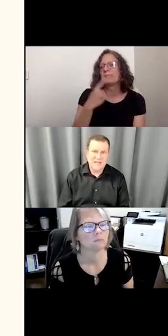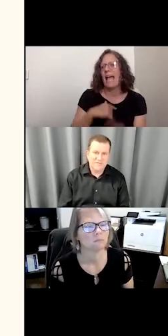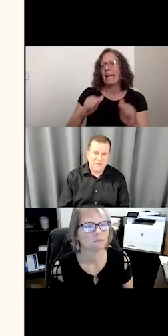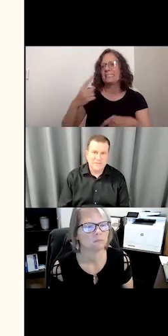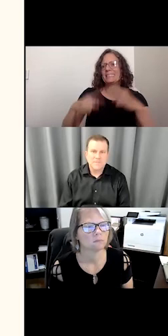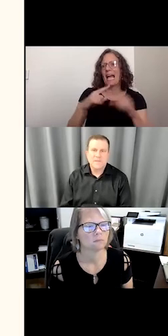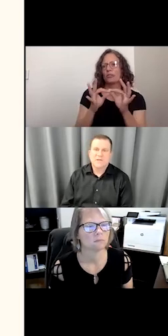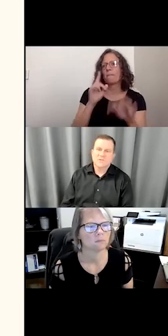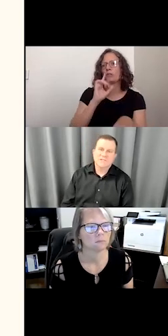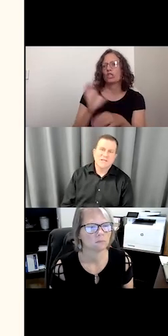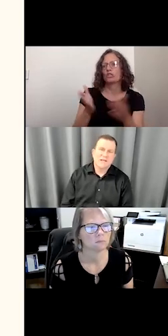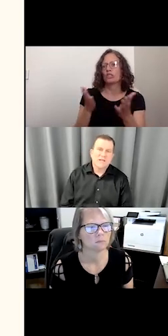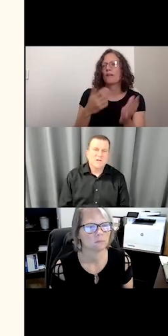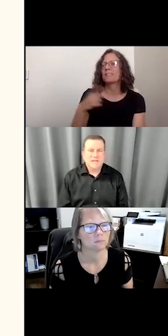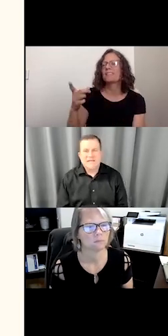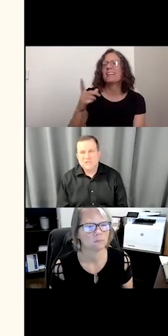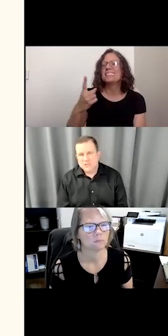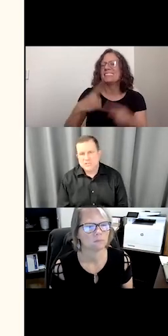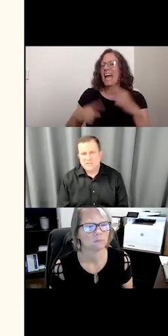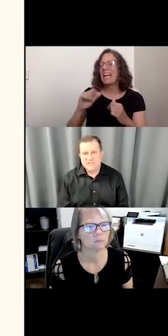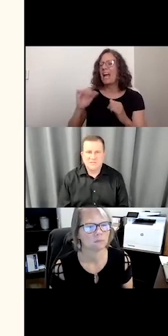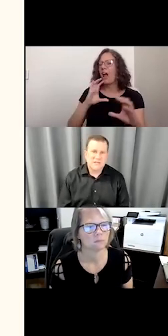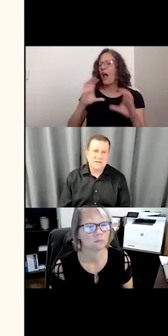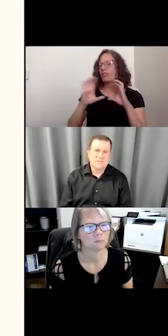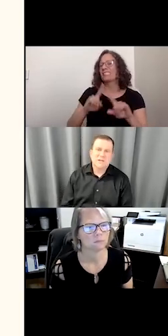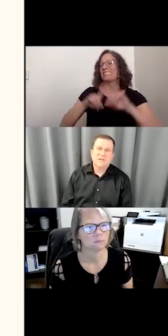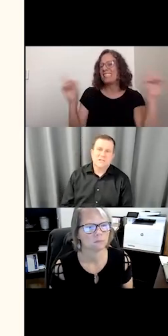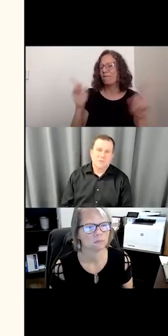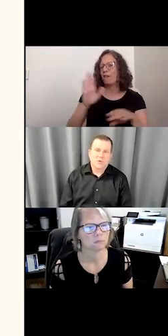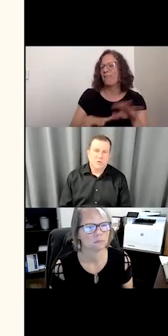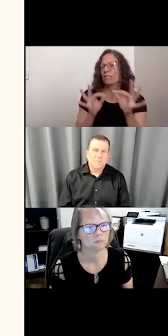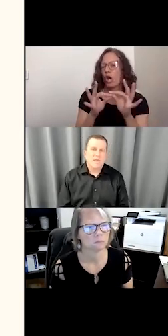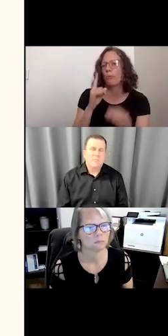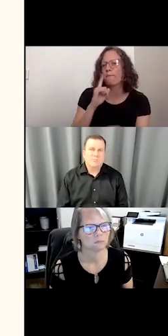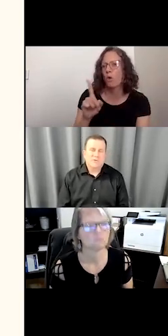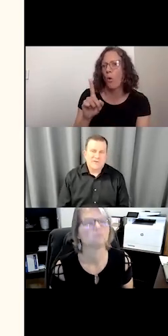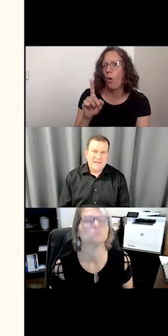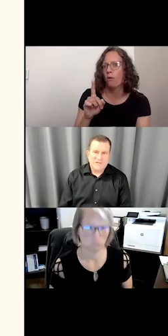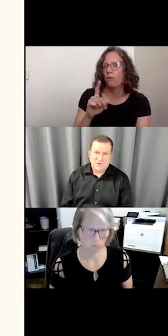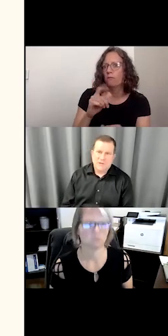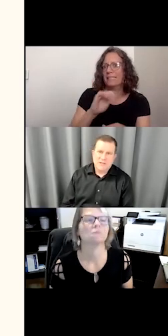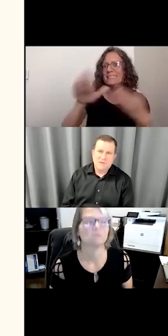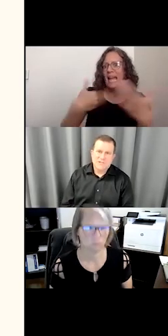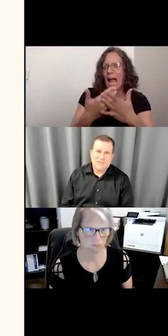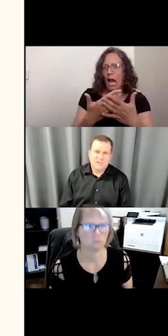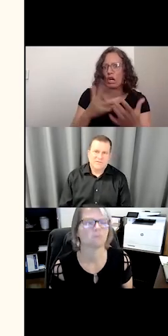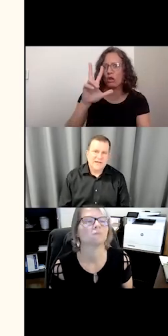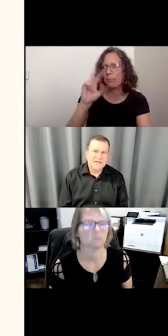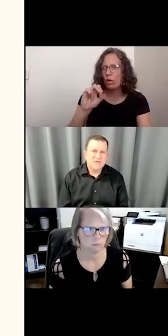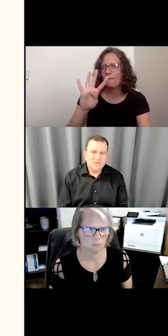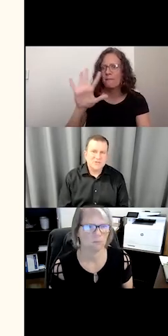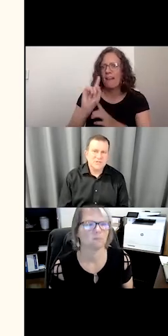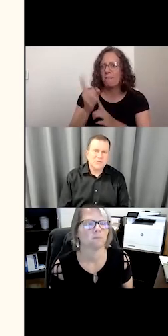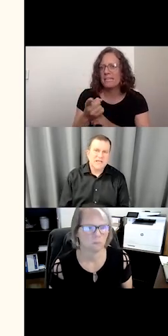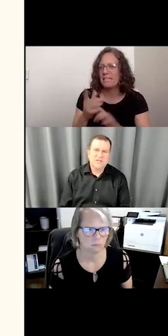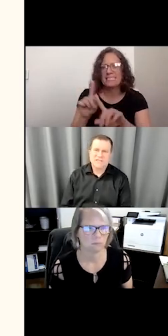that kind of thing. Christy's saying, like at a church service, sometimes someone will provide interpreting who's not certified.